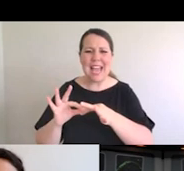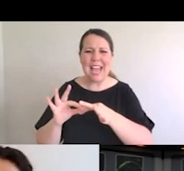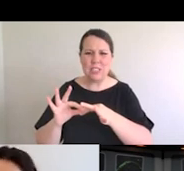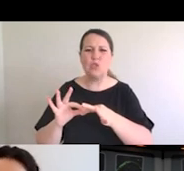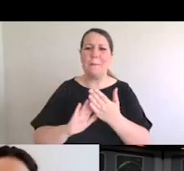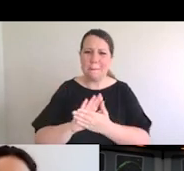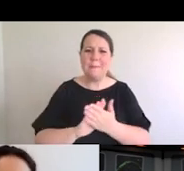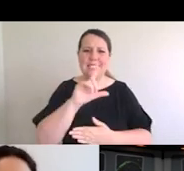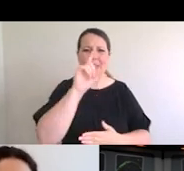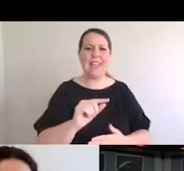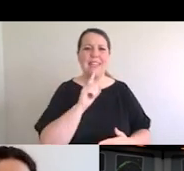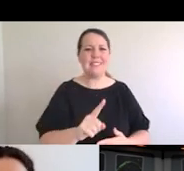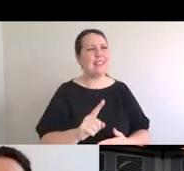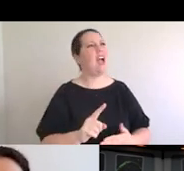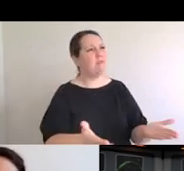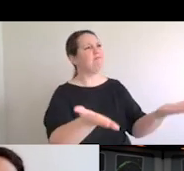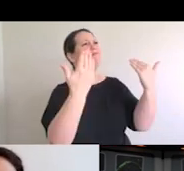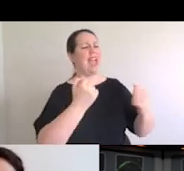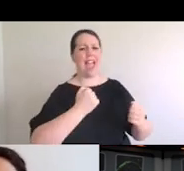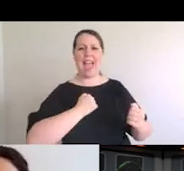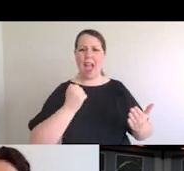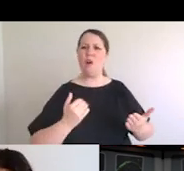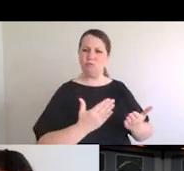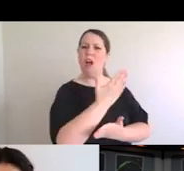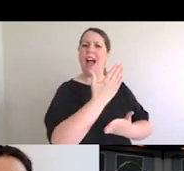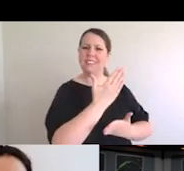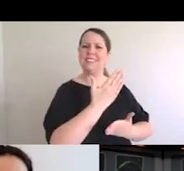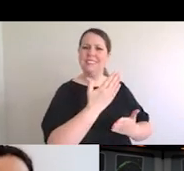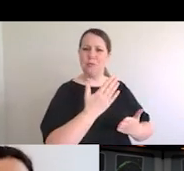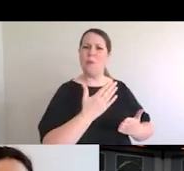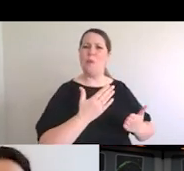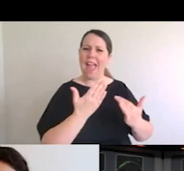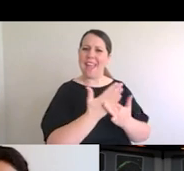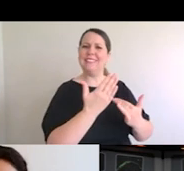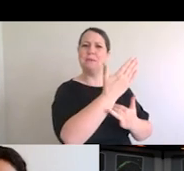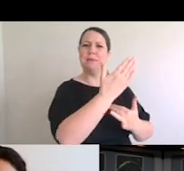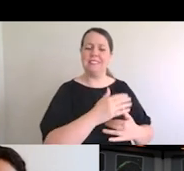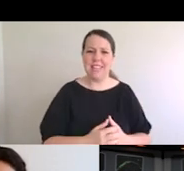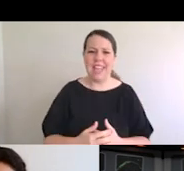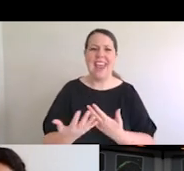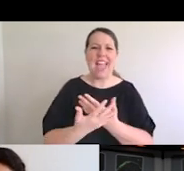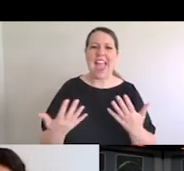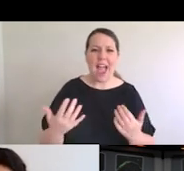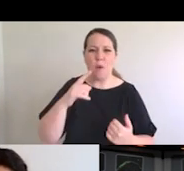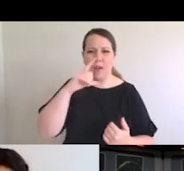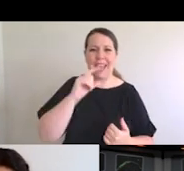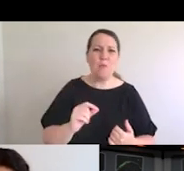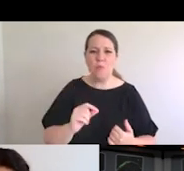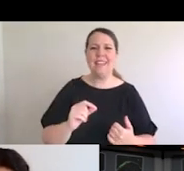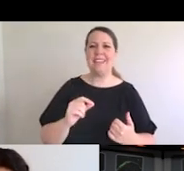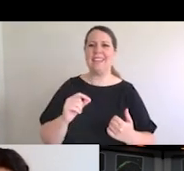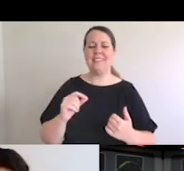And what role can allies play, and how can they support the movement?